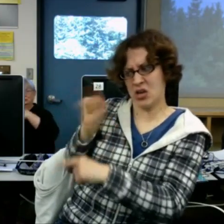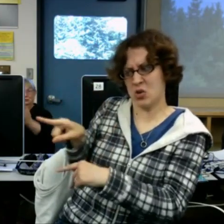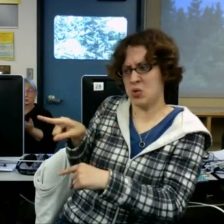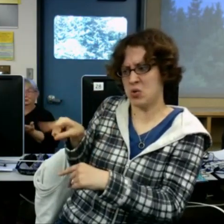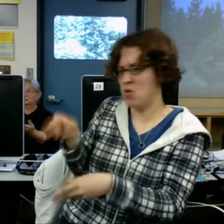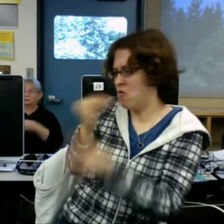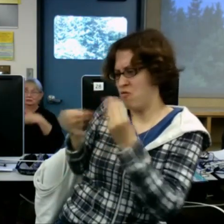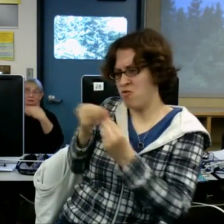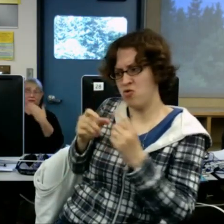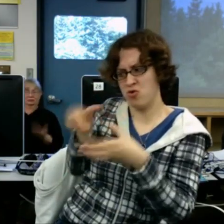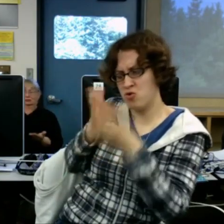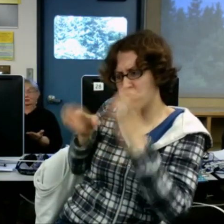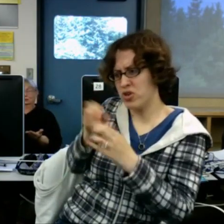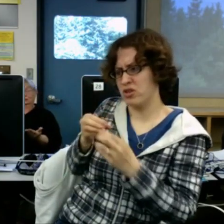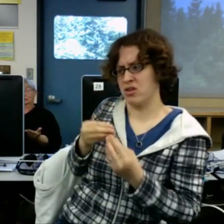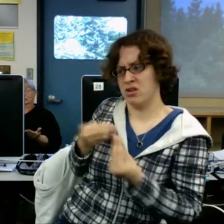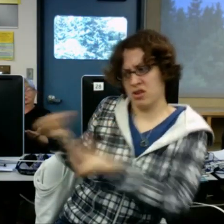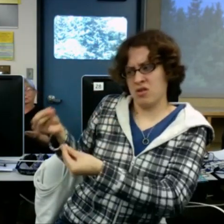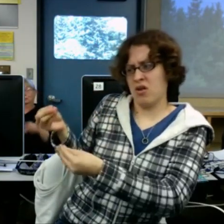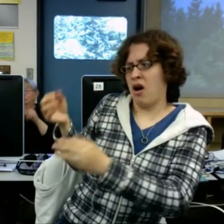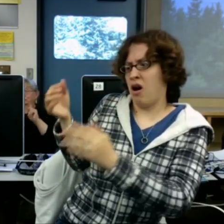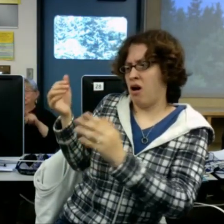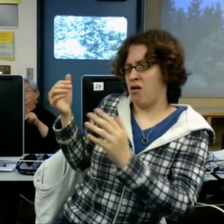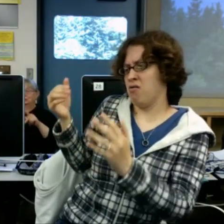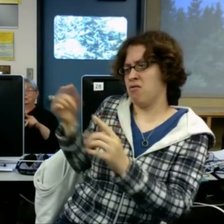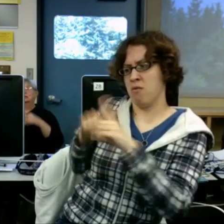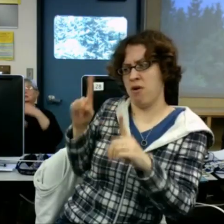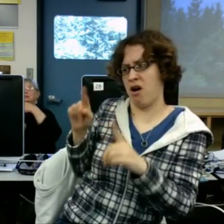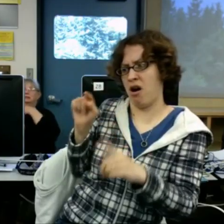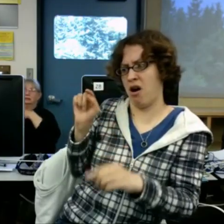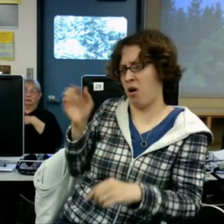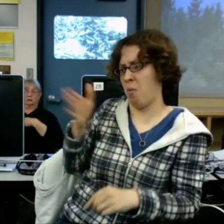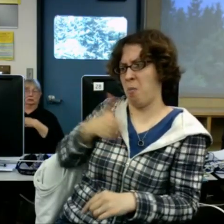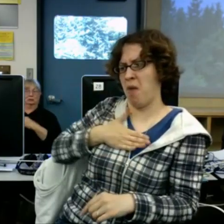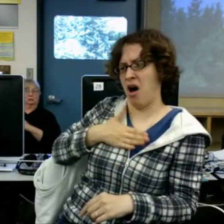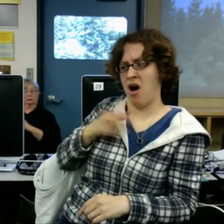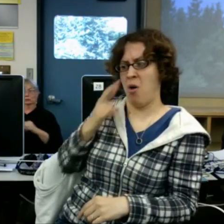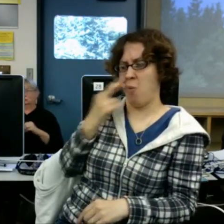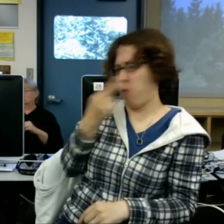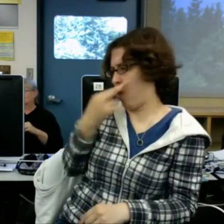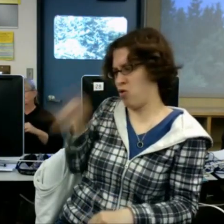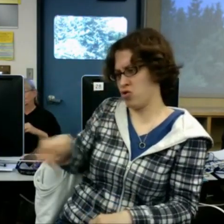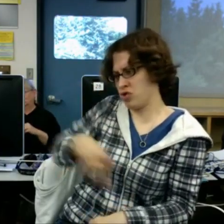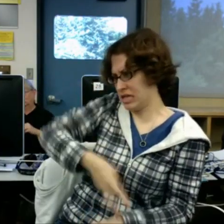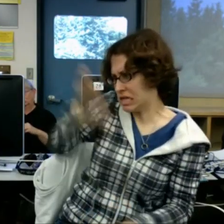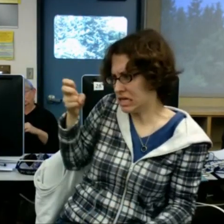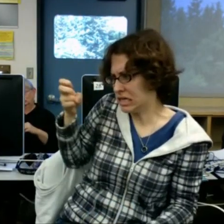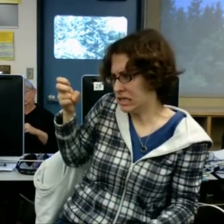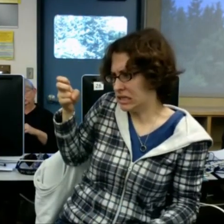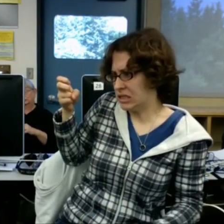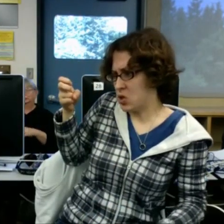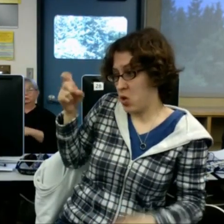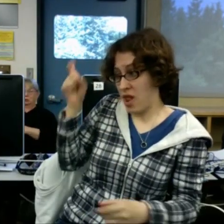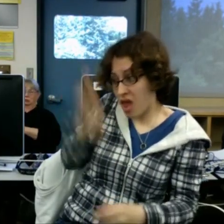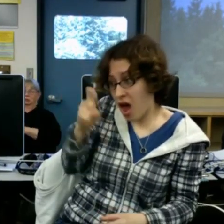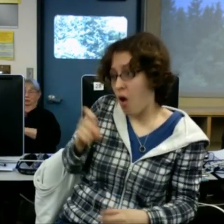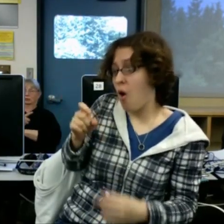I was kind to you, gave you food and drink, but my rose, you stole it. So